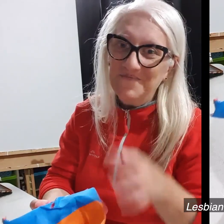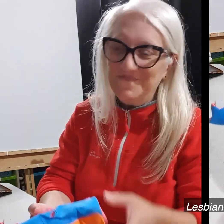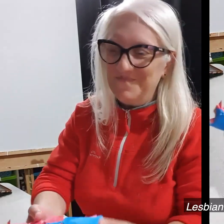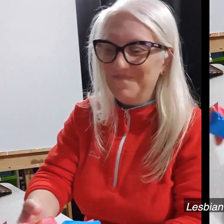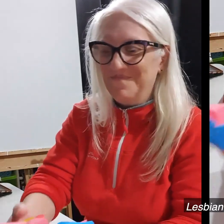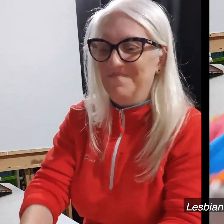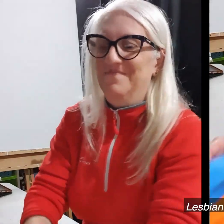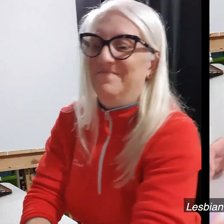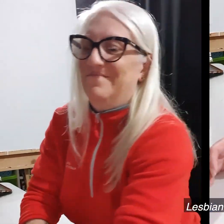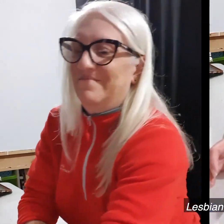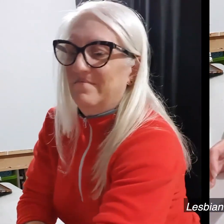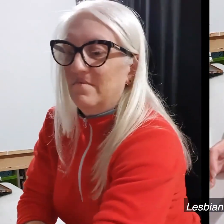Lesbian.